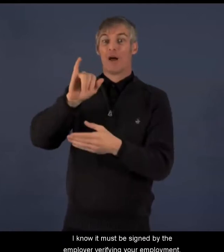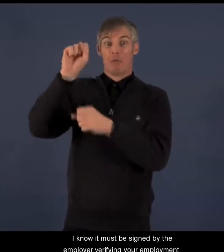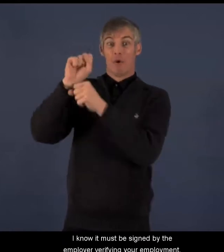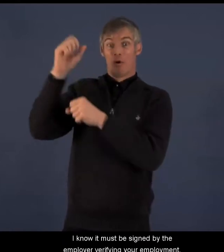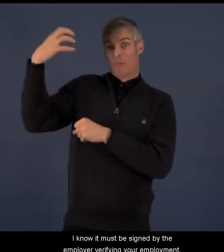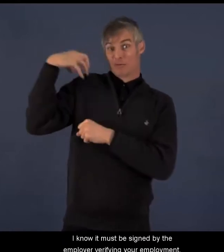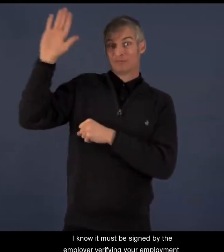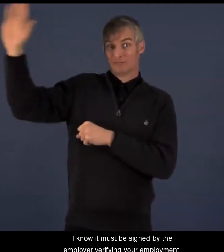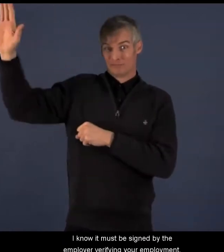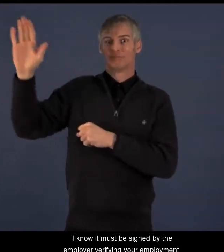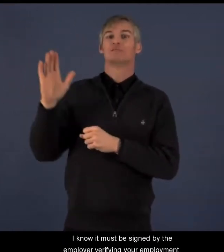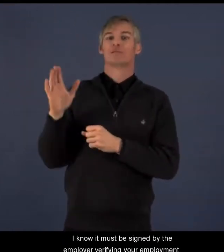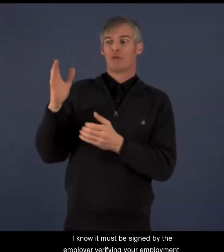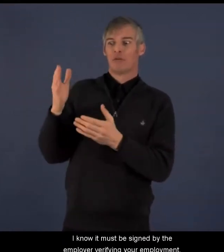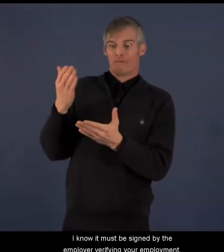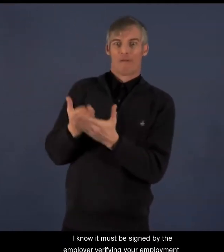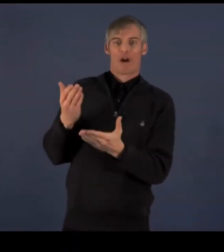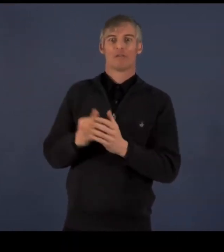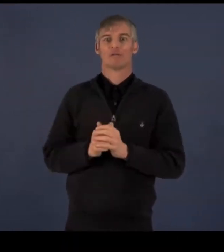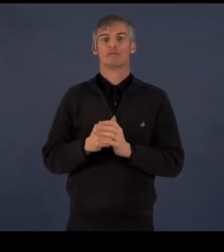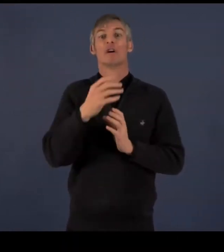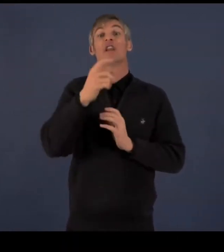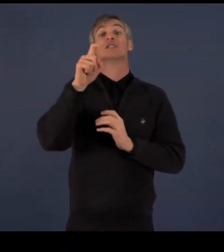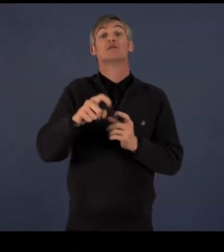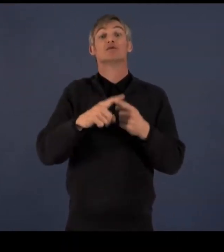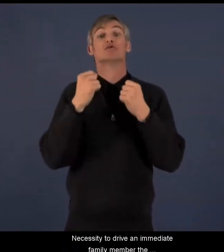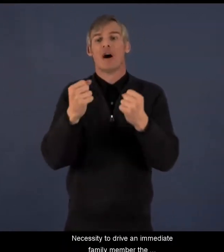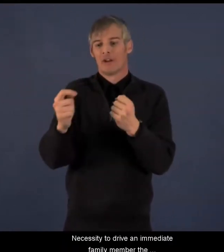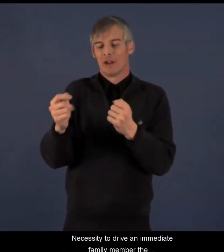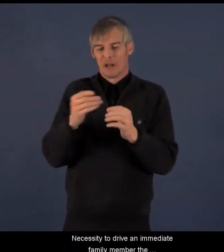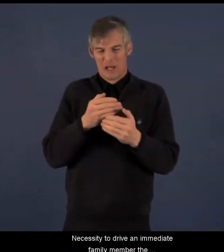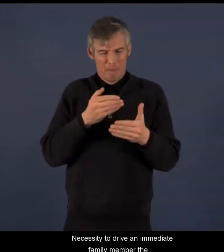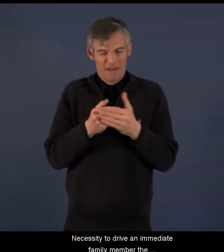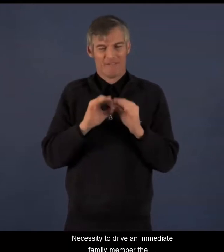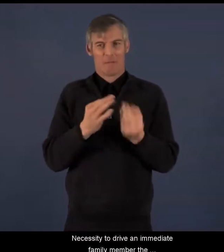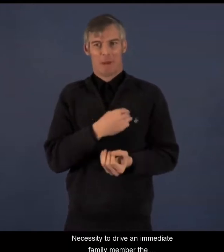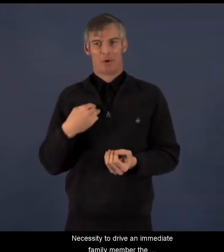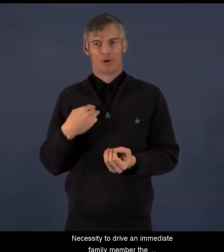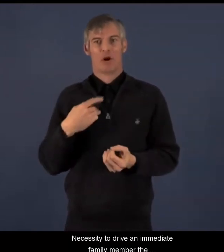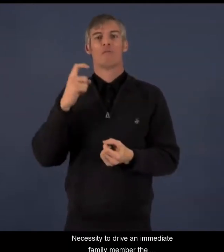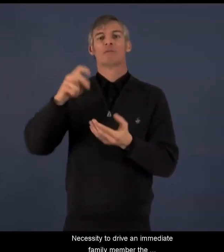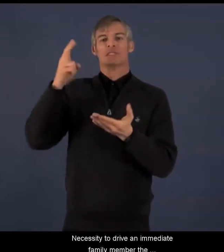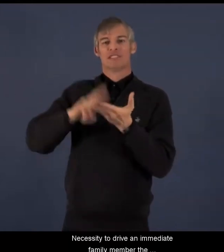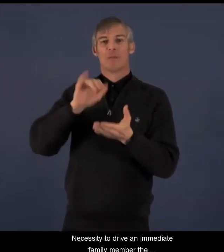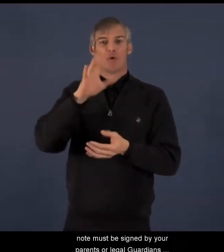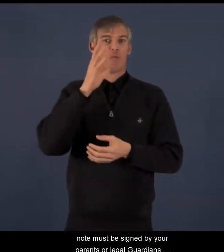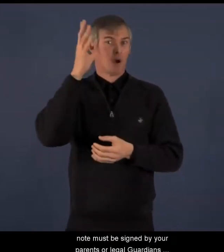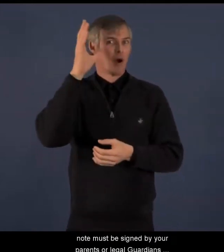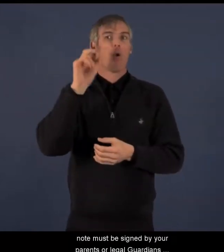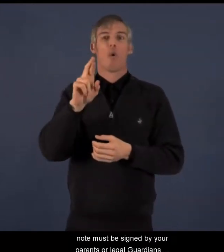by the employer verifying your employment. The necessity to drive an immediate family member. The note must be